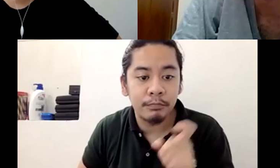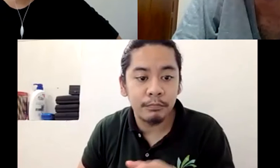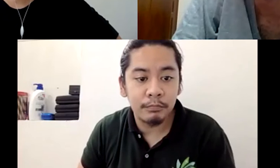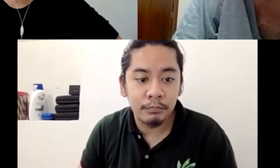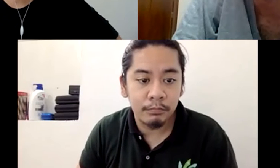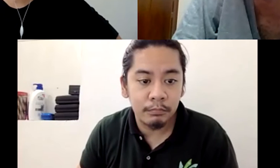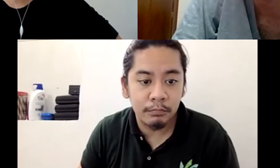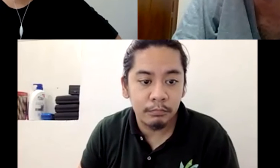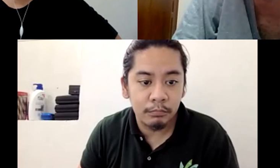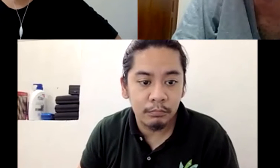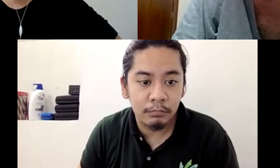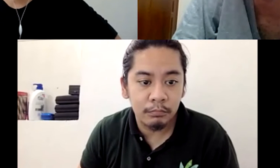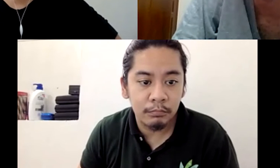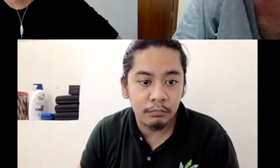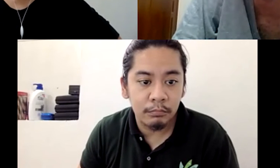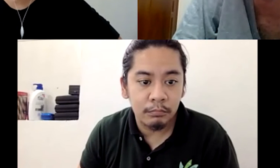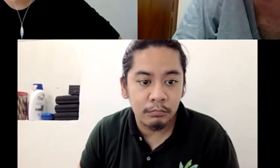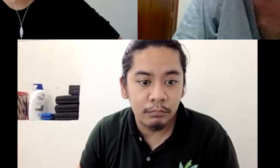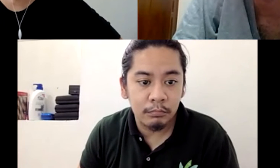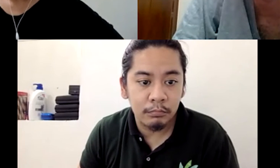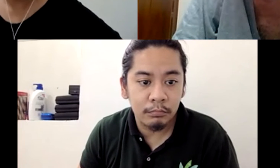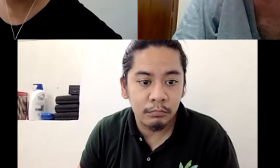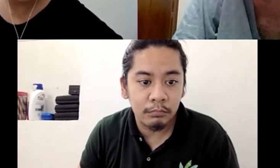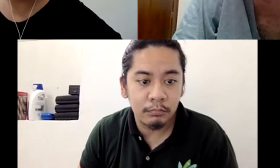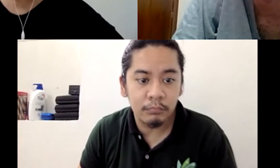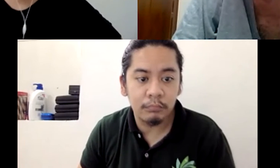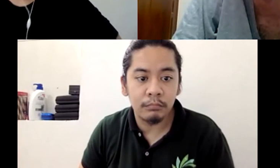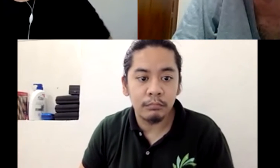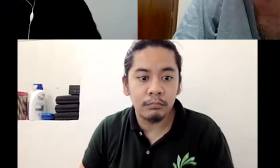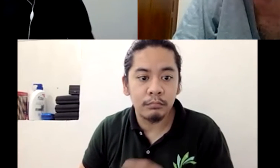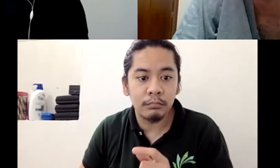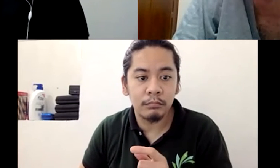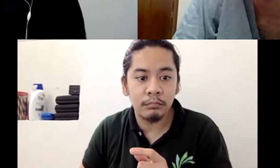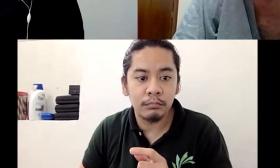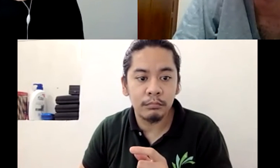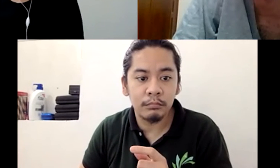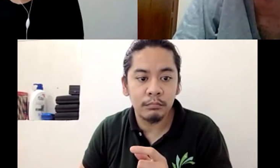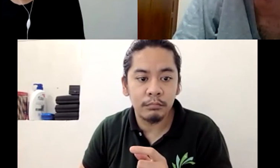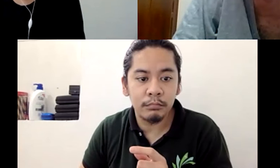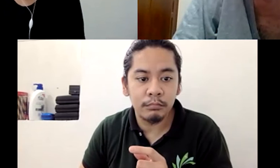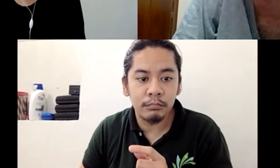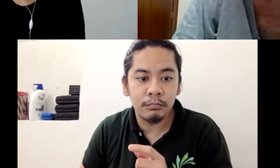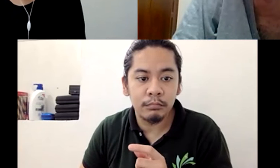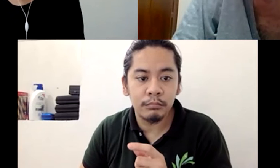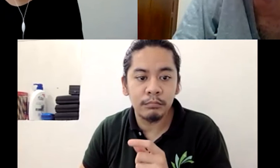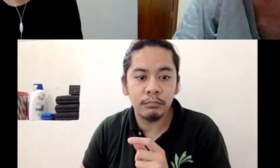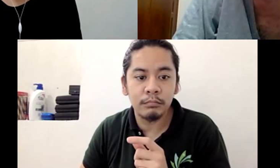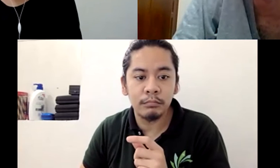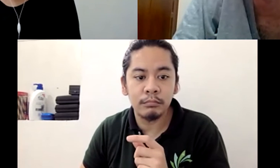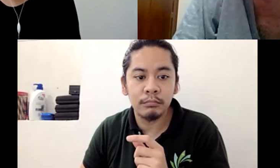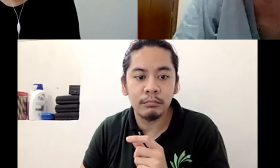it's already been uploaded. Marvin is signing. 20 has already been uploaded.